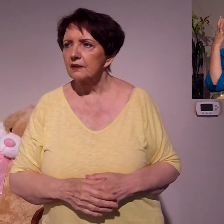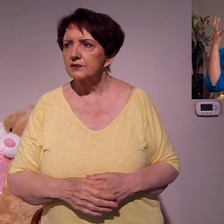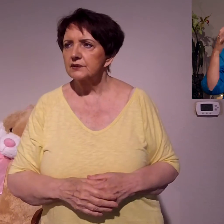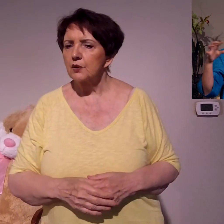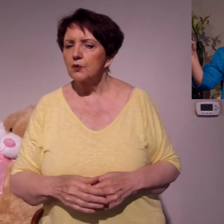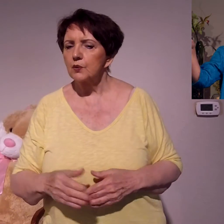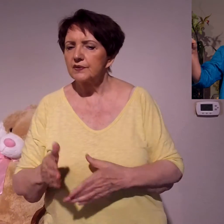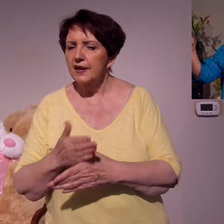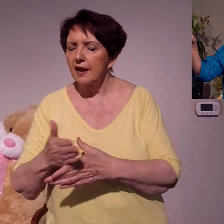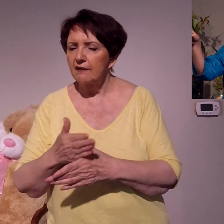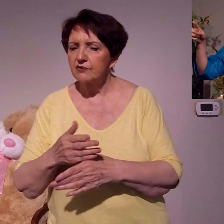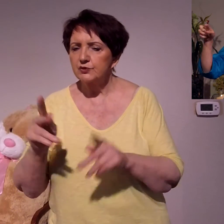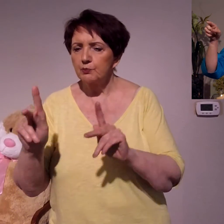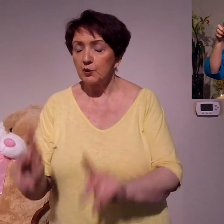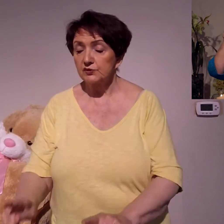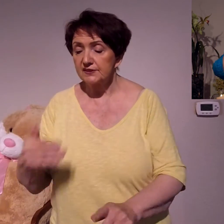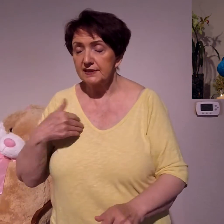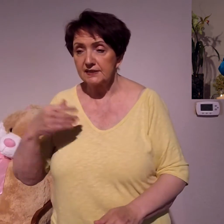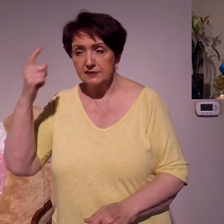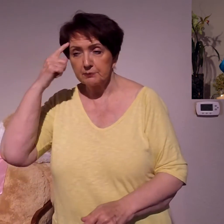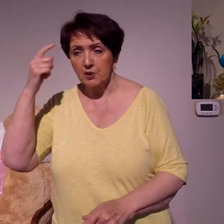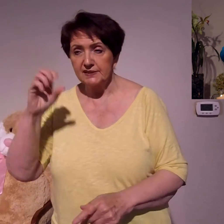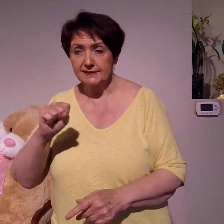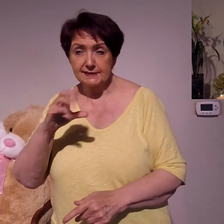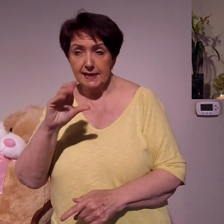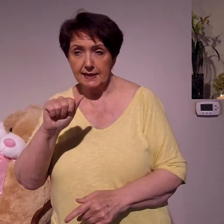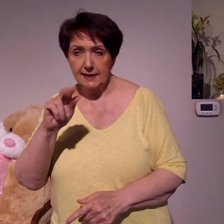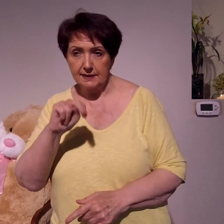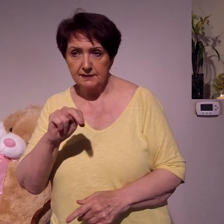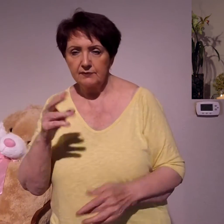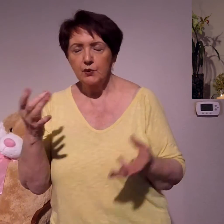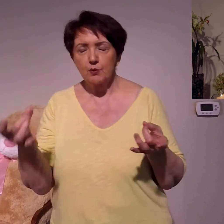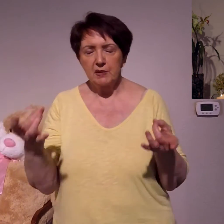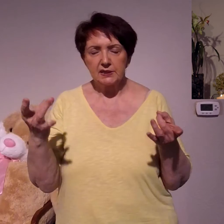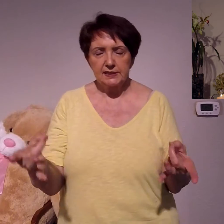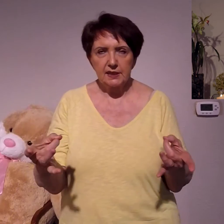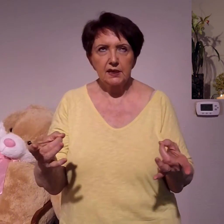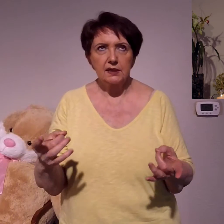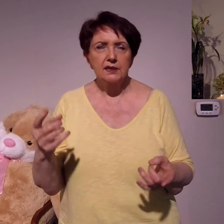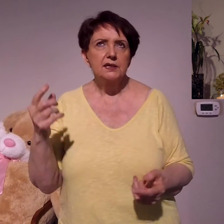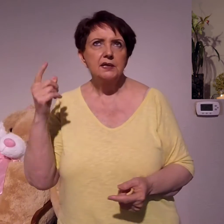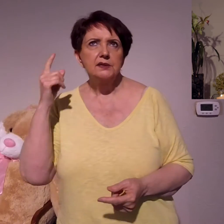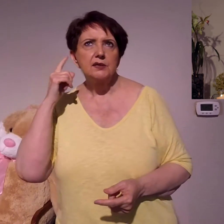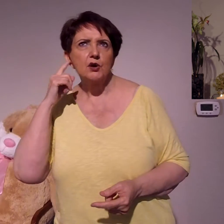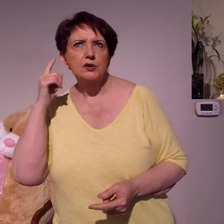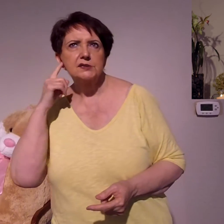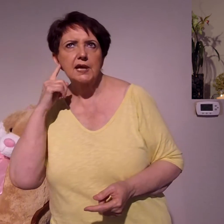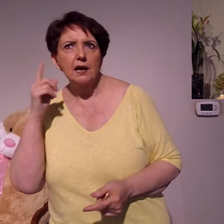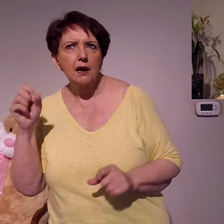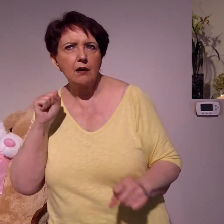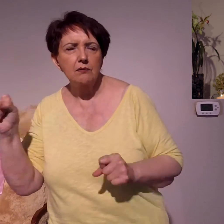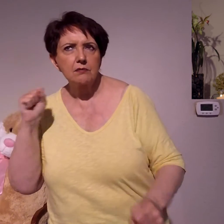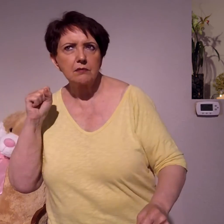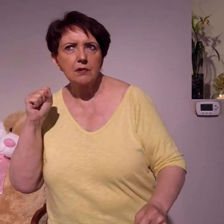they were before. So it's not that they didn't hear it, it's that they didn't get caught on it. They actually let it wash over and go